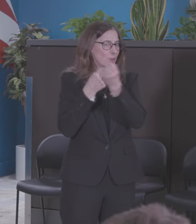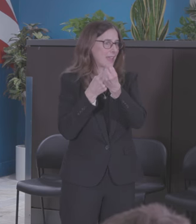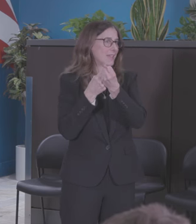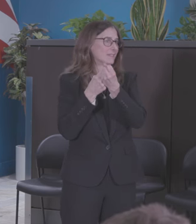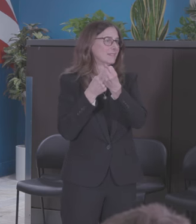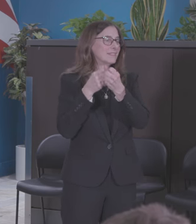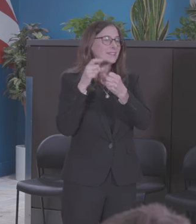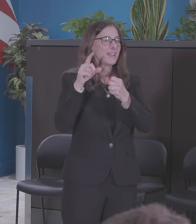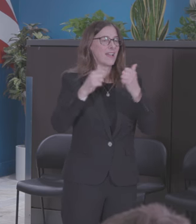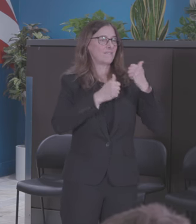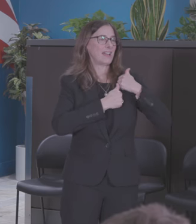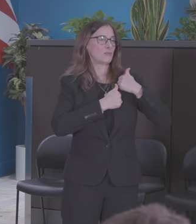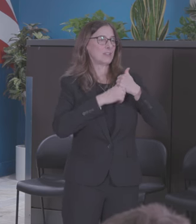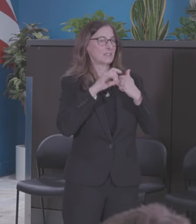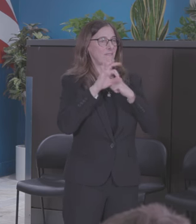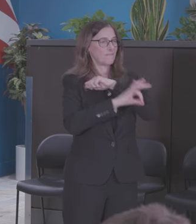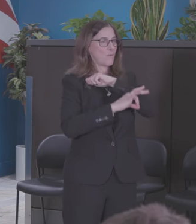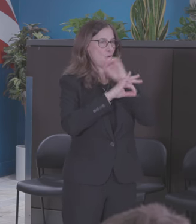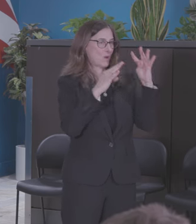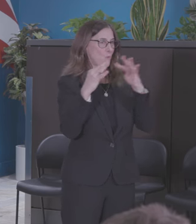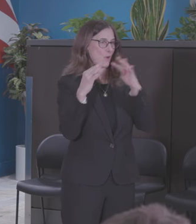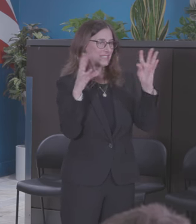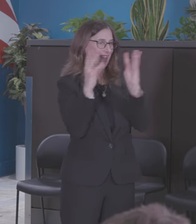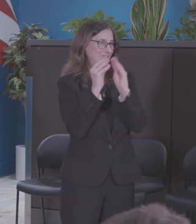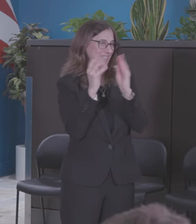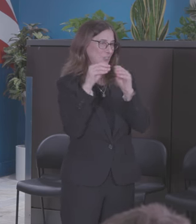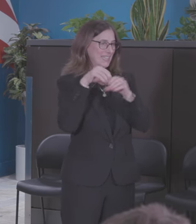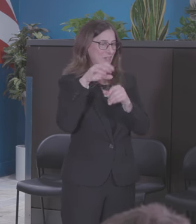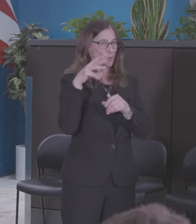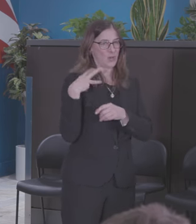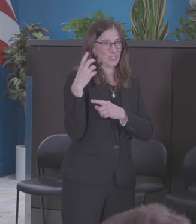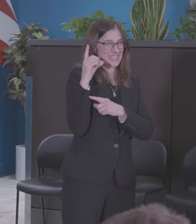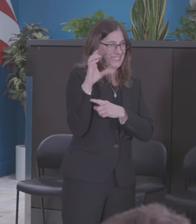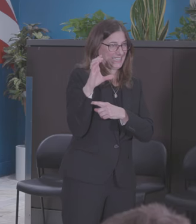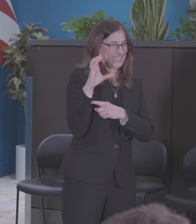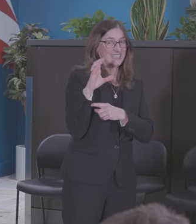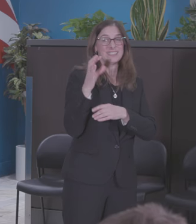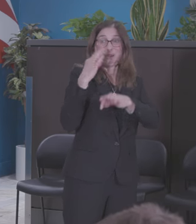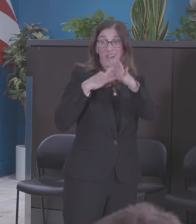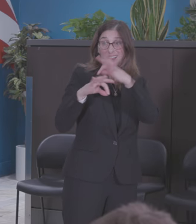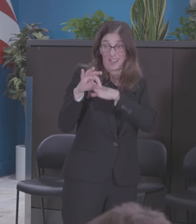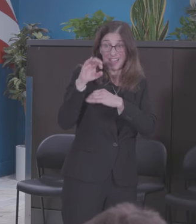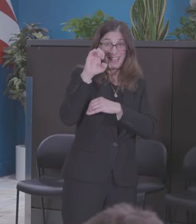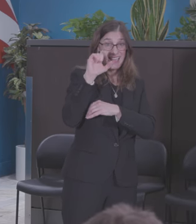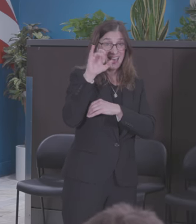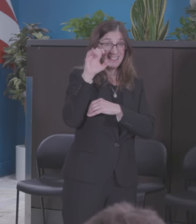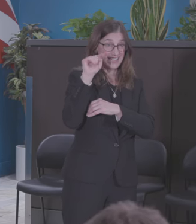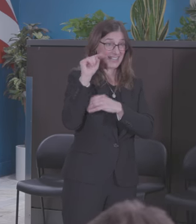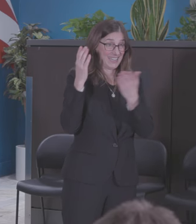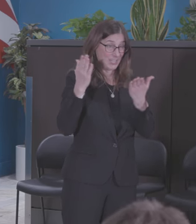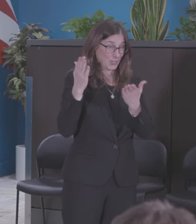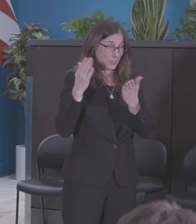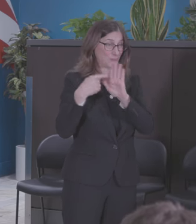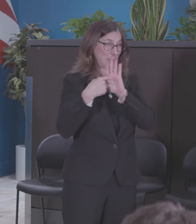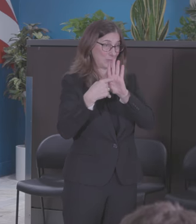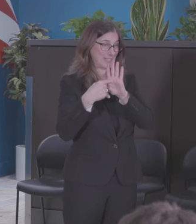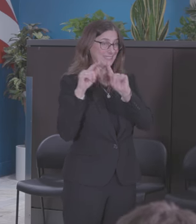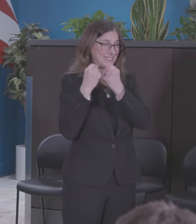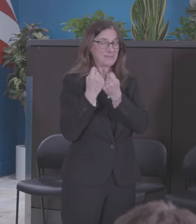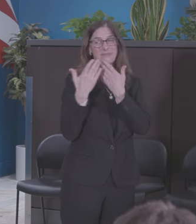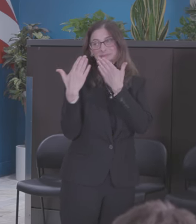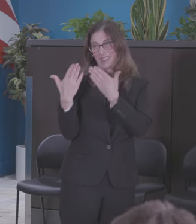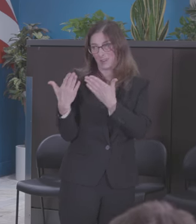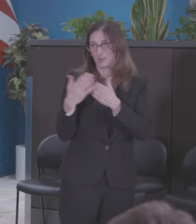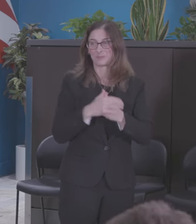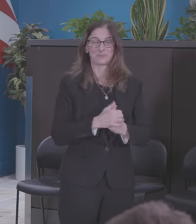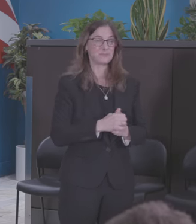the Veterans of Foreign Wars Convention in D.C. So we thank Elliot for representing the team as the Community Relations Specialist here